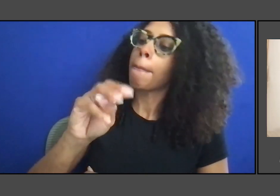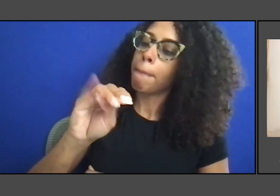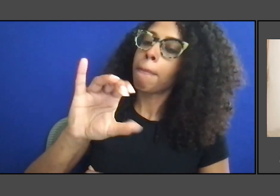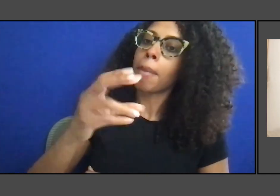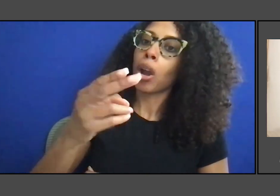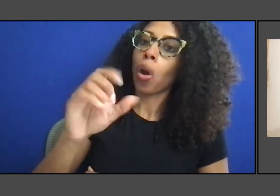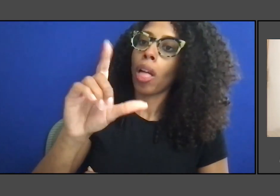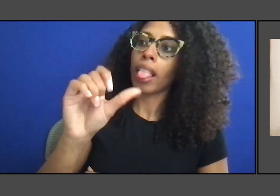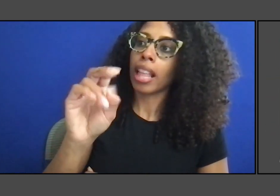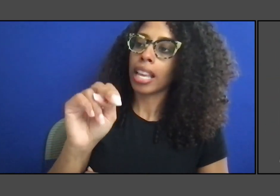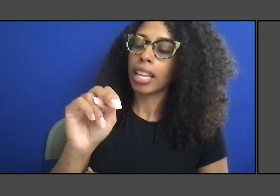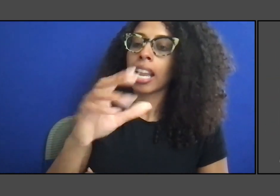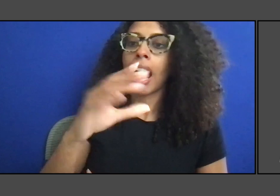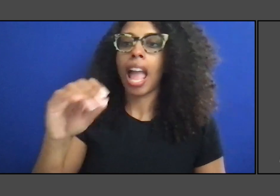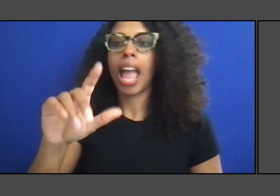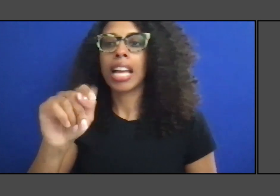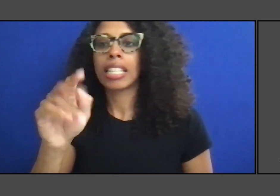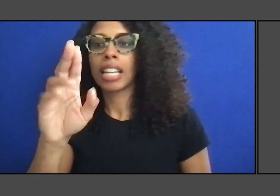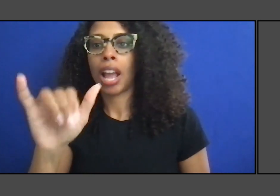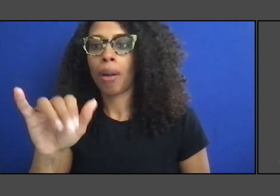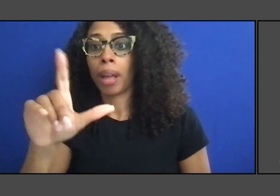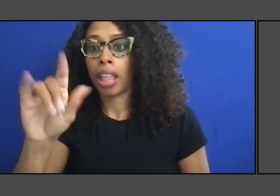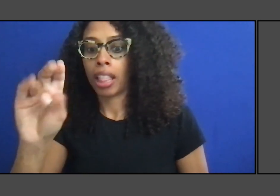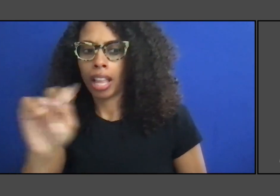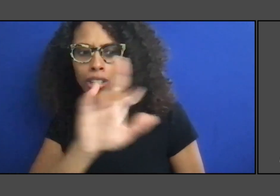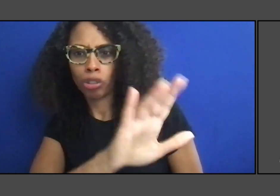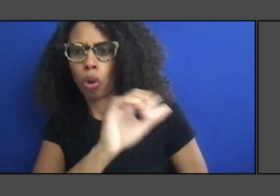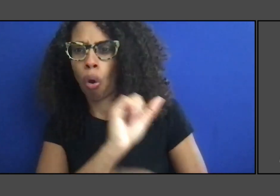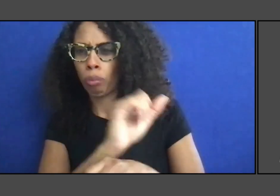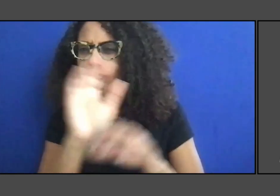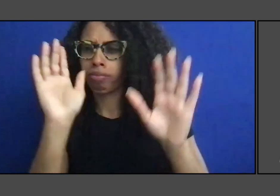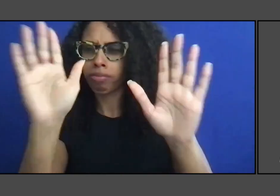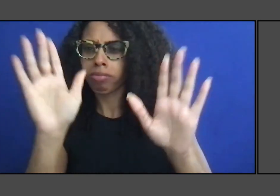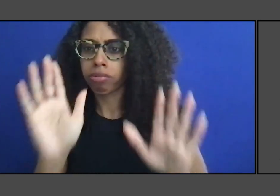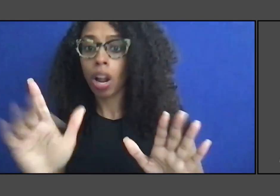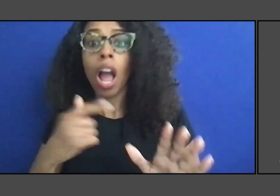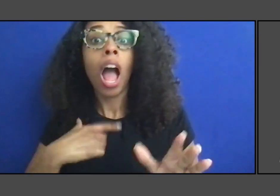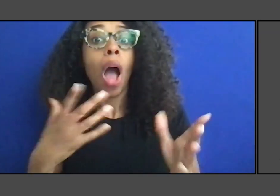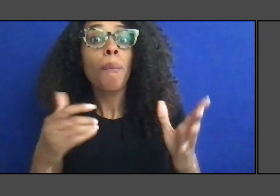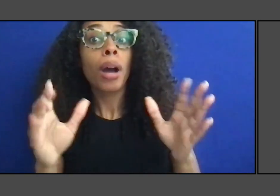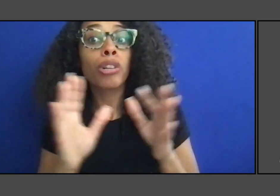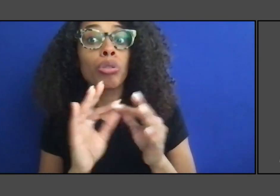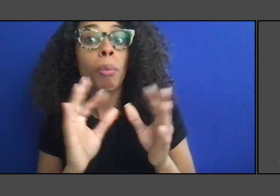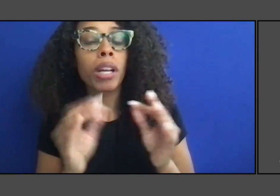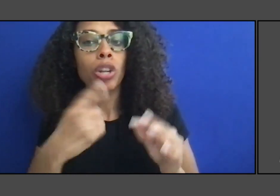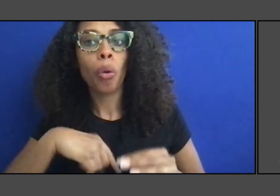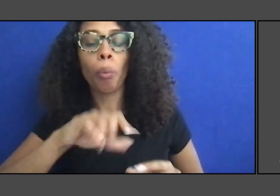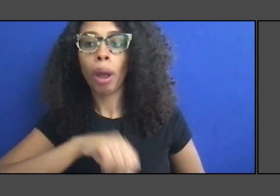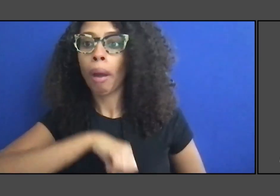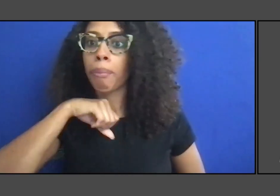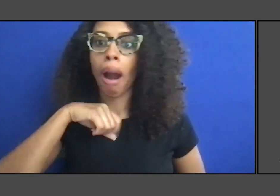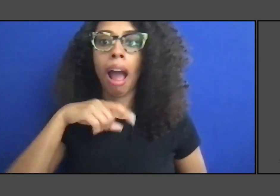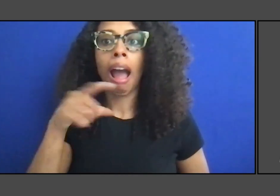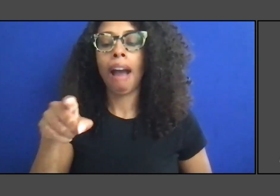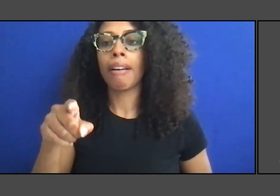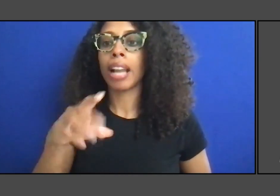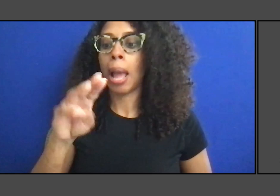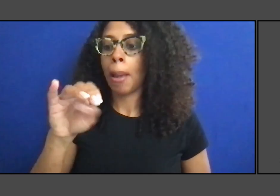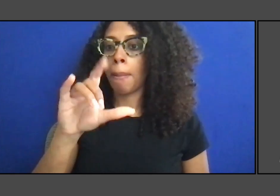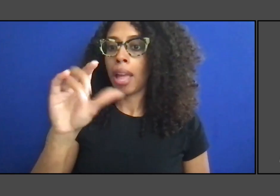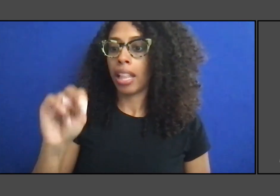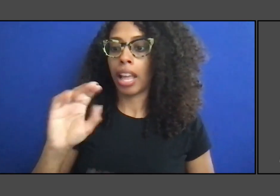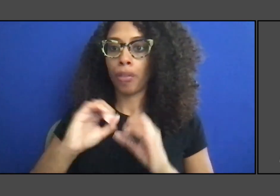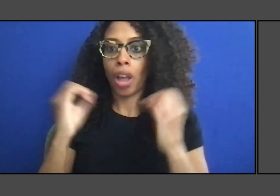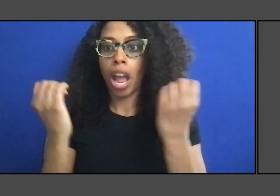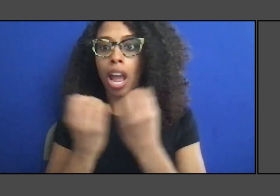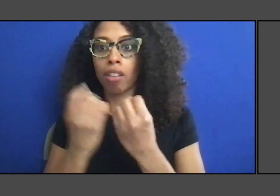I want Thank to you, mention Farah. we're very proud and excited. Our Mellon Foundation, we recently launched a $35